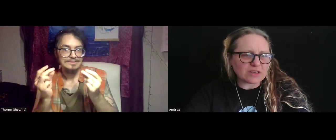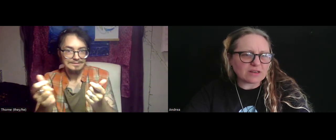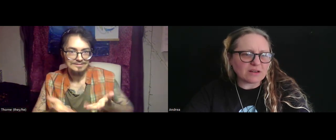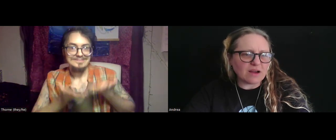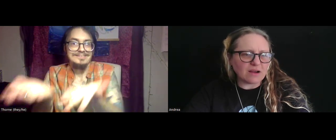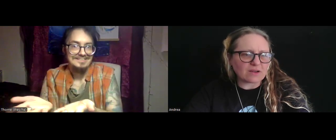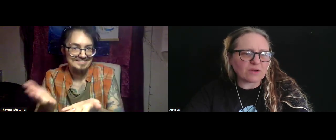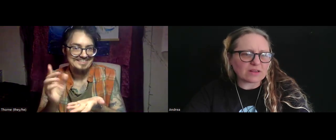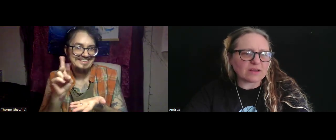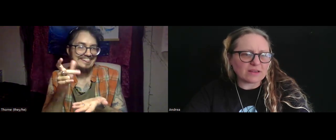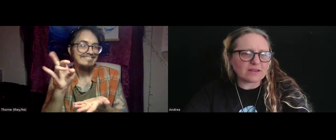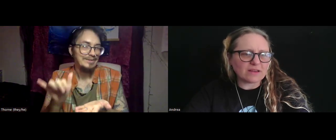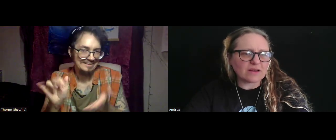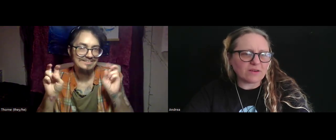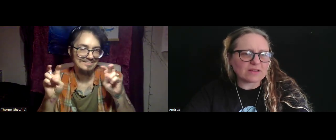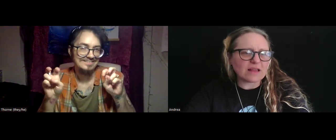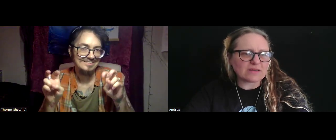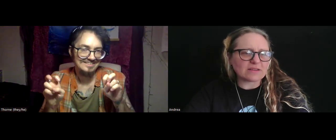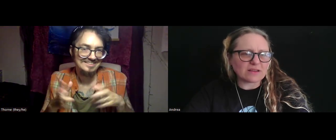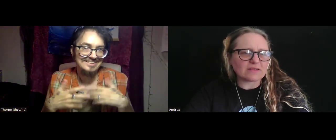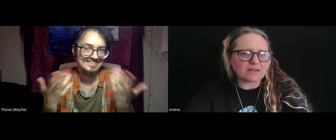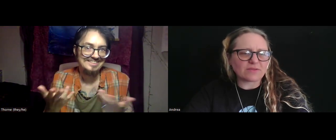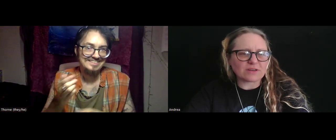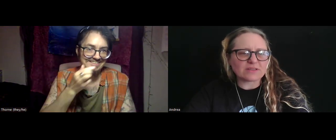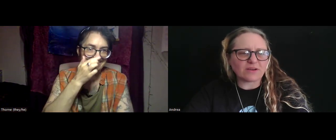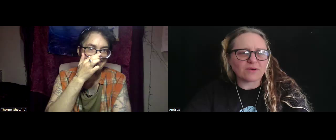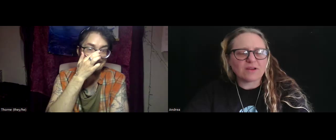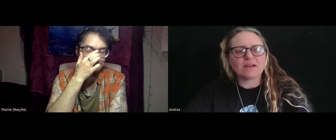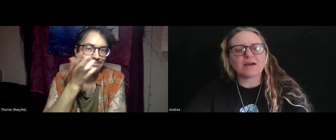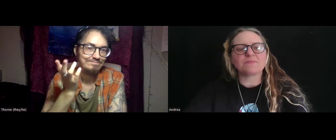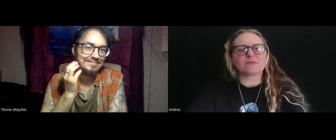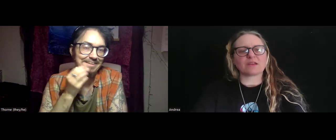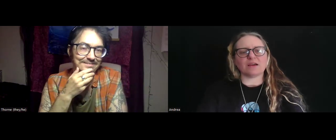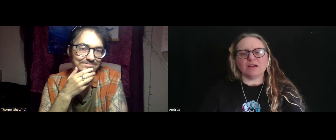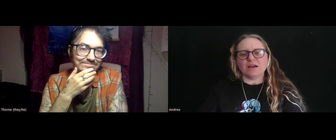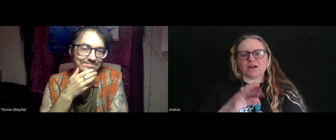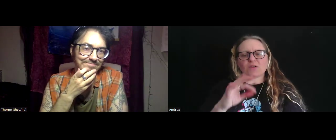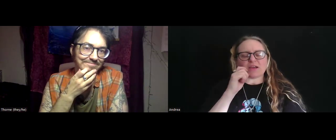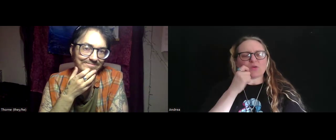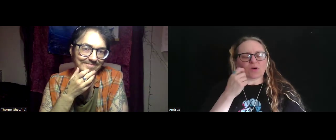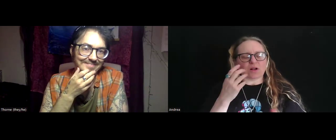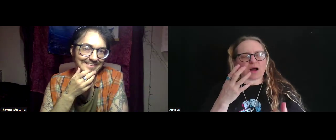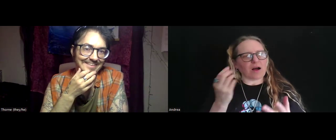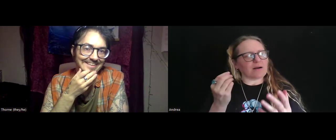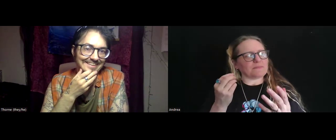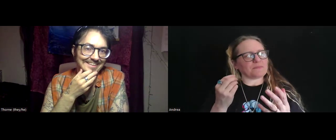connection quickly. That delivery. So yeah. Okay, cool.